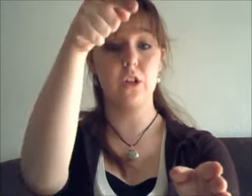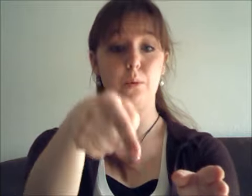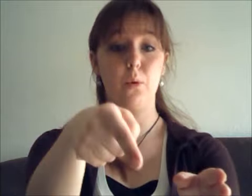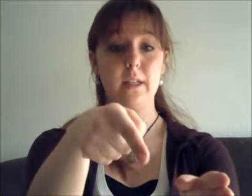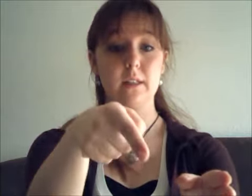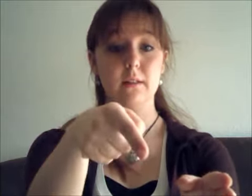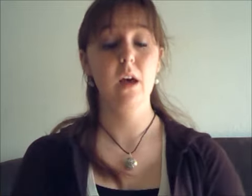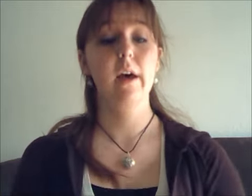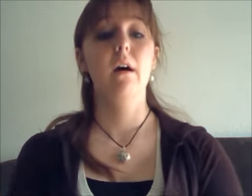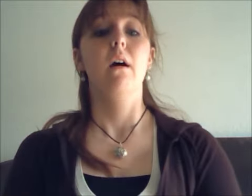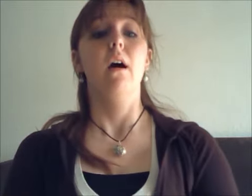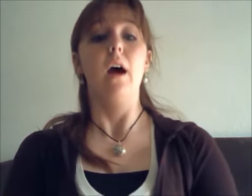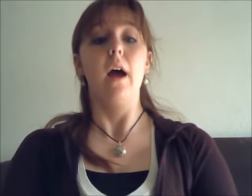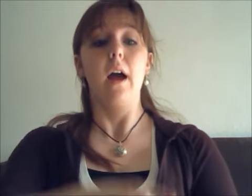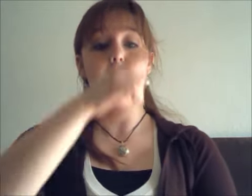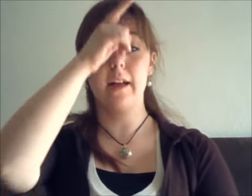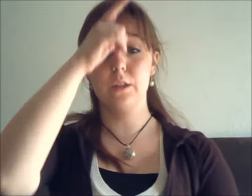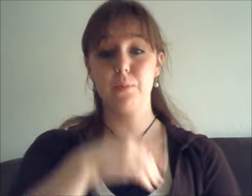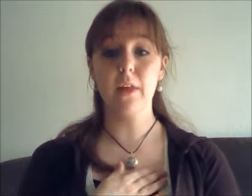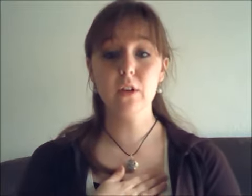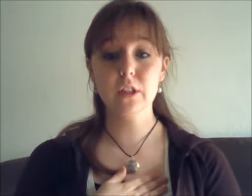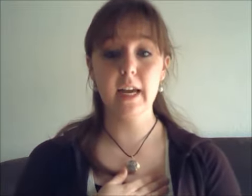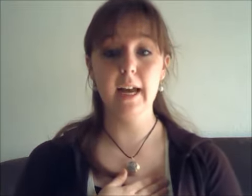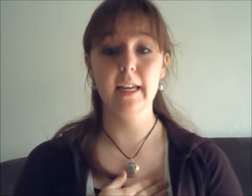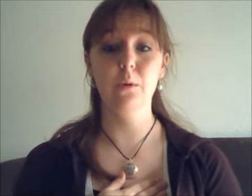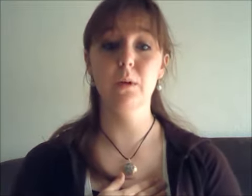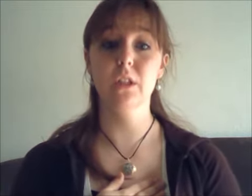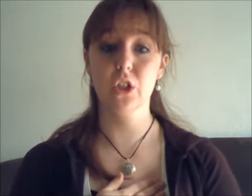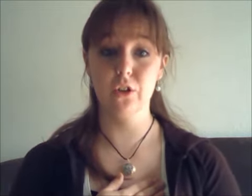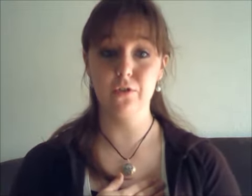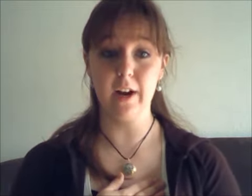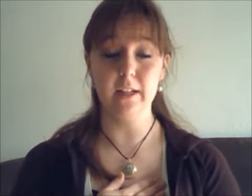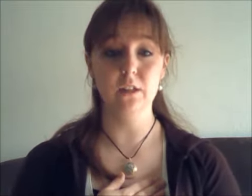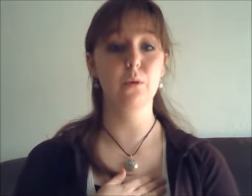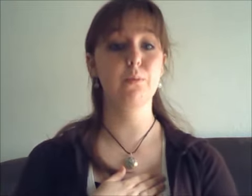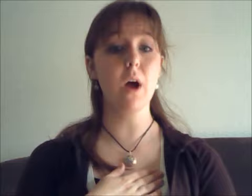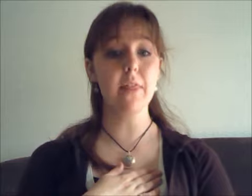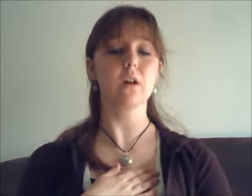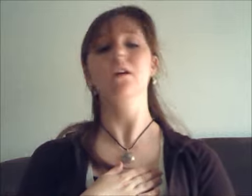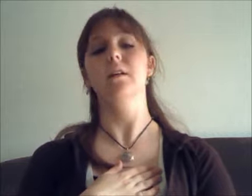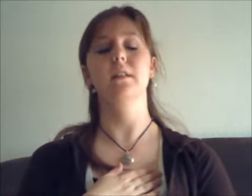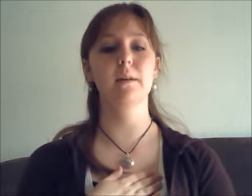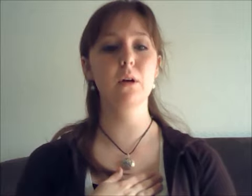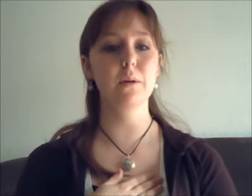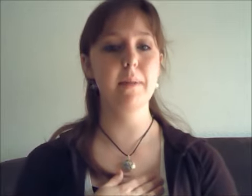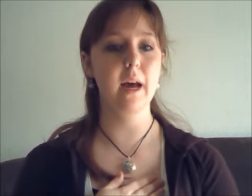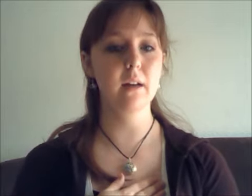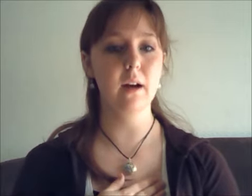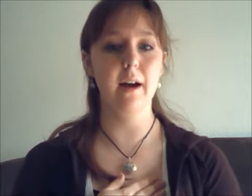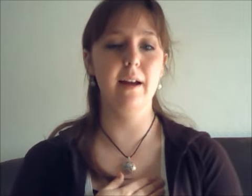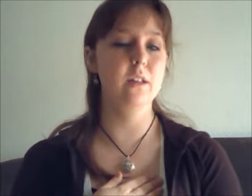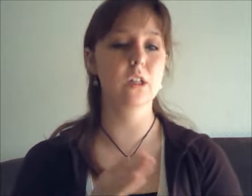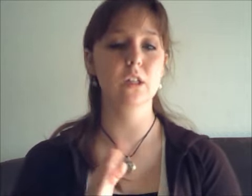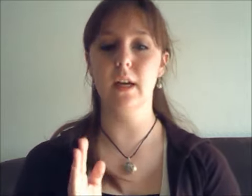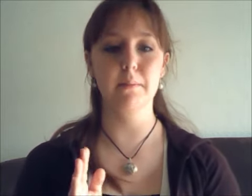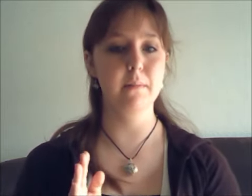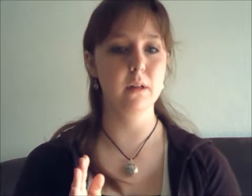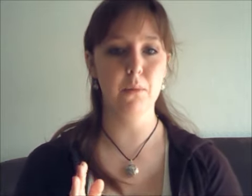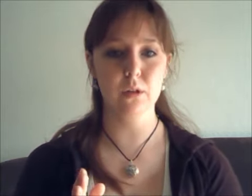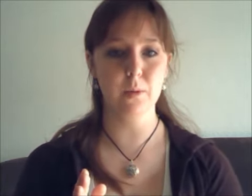point. And his brother said he was a good friend. So brother is similar to man. You can sign it multiple ways.